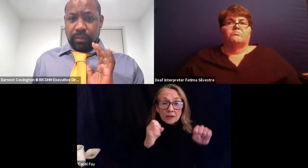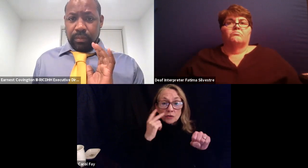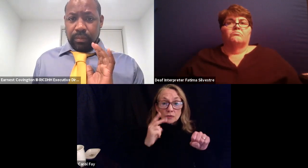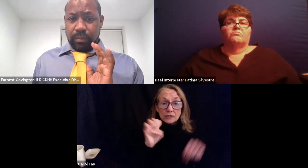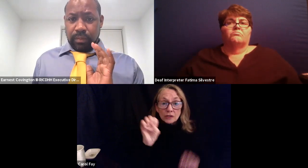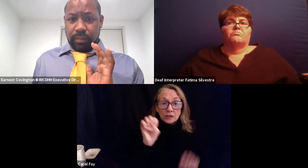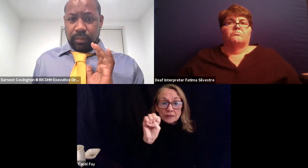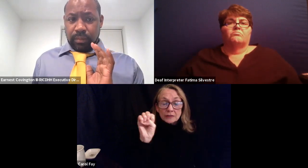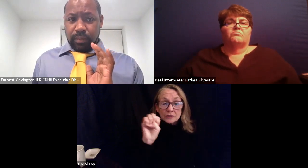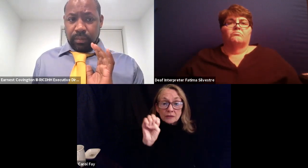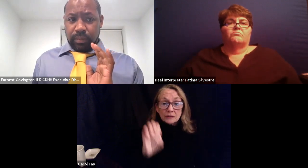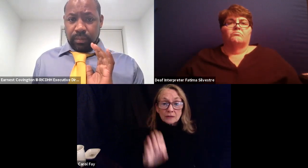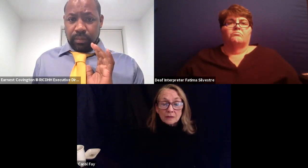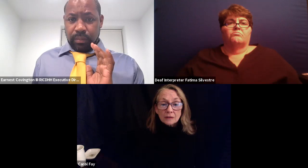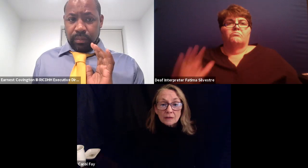Fatima, can you see Ernest?